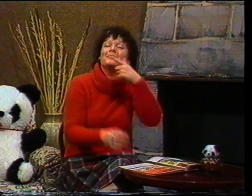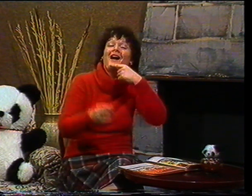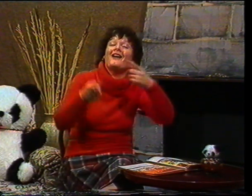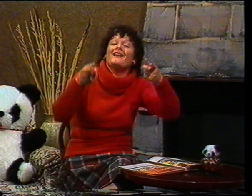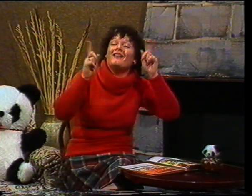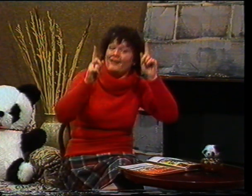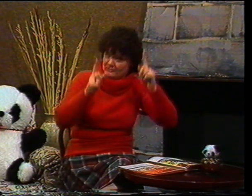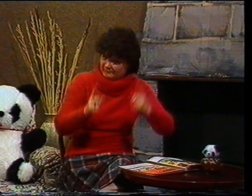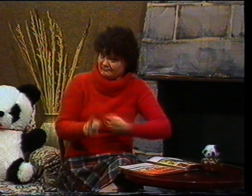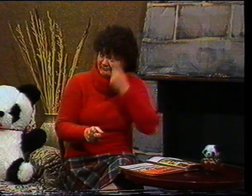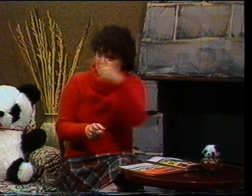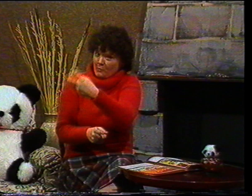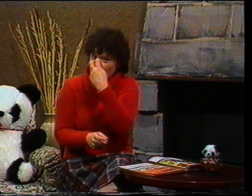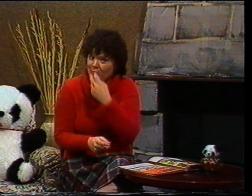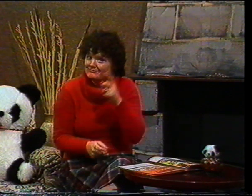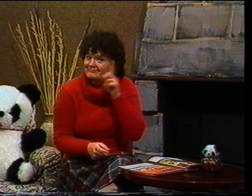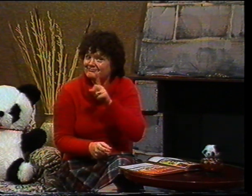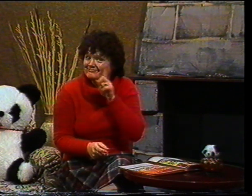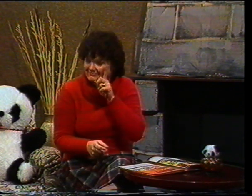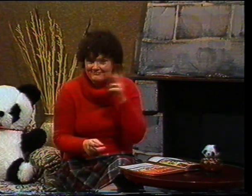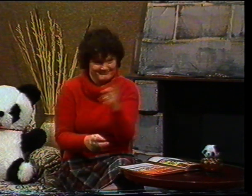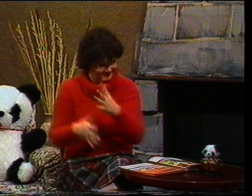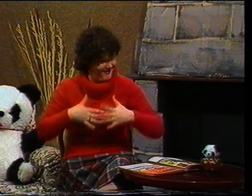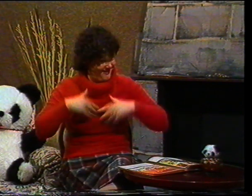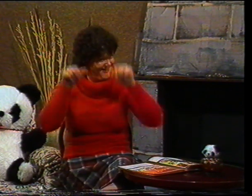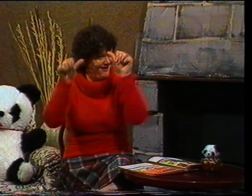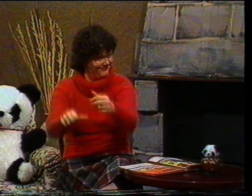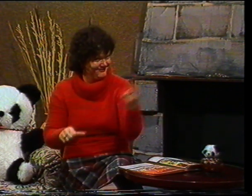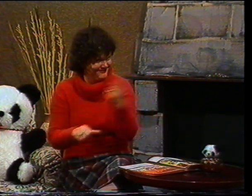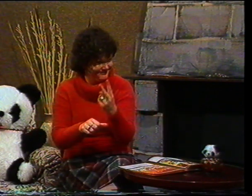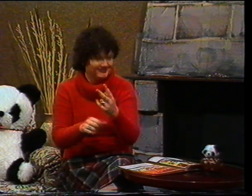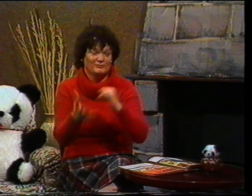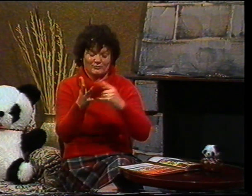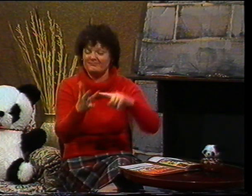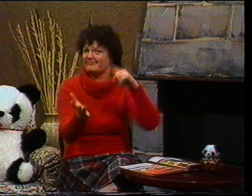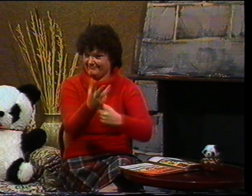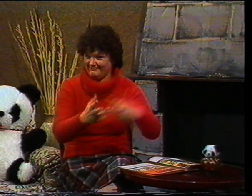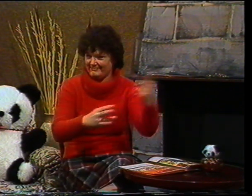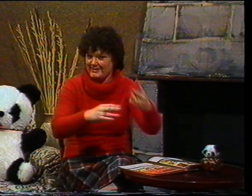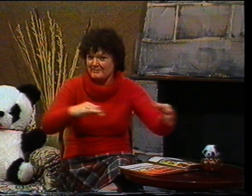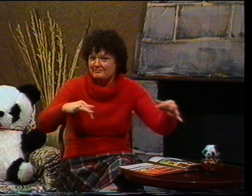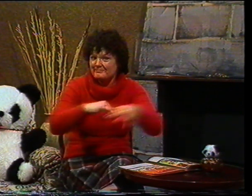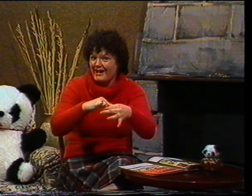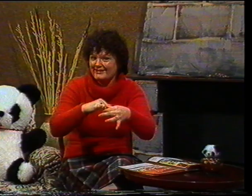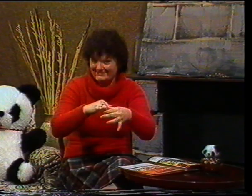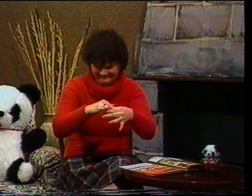no. The man was attracted to the old woman, both very fond of each other, and they decided to get